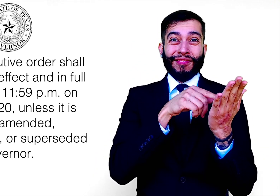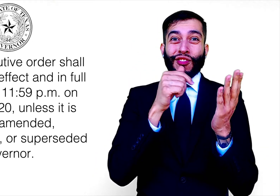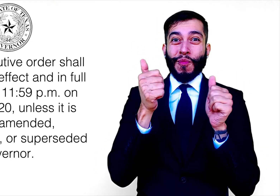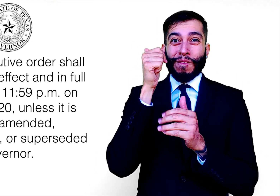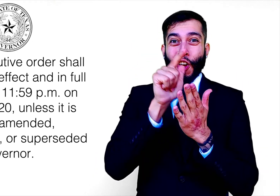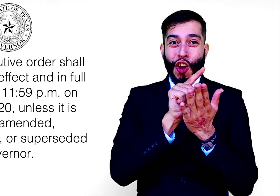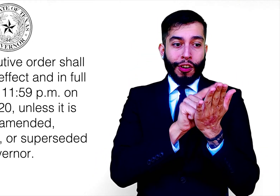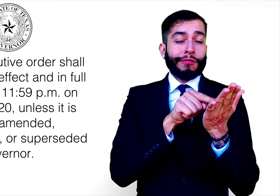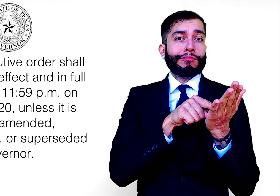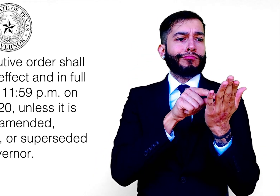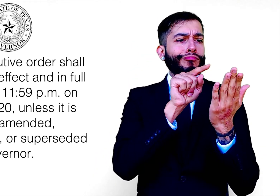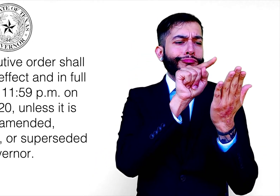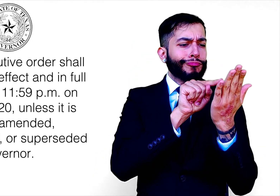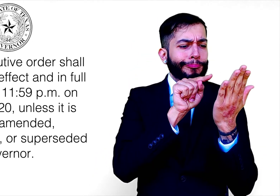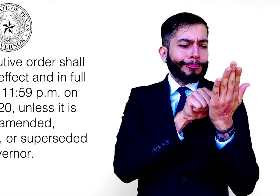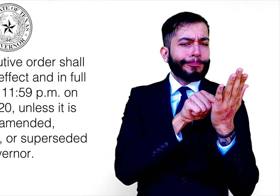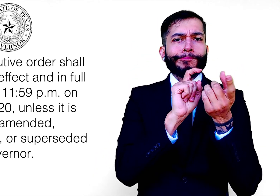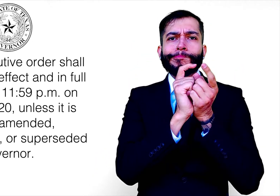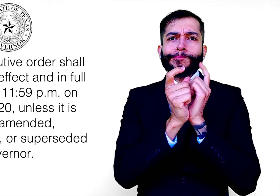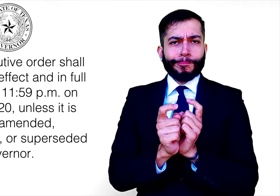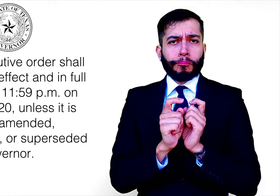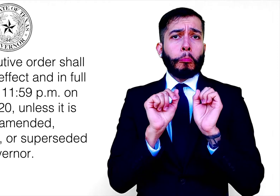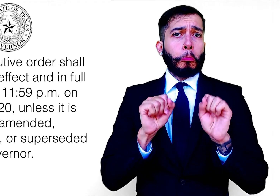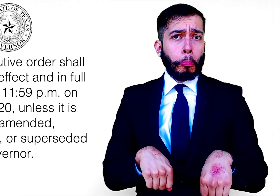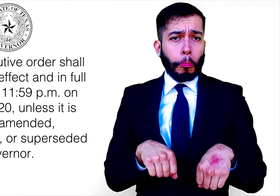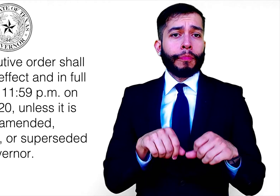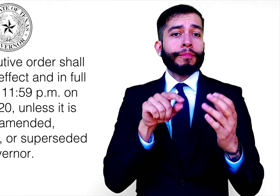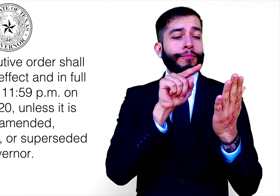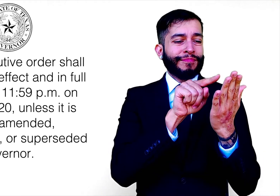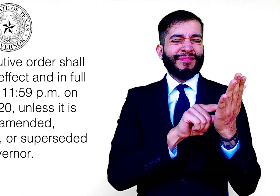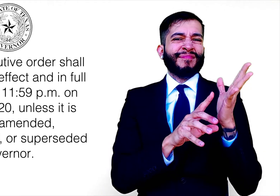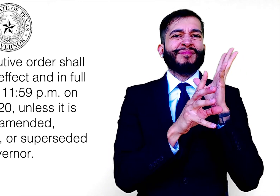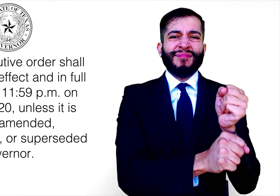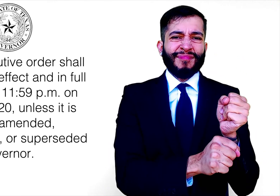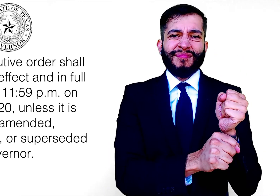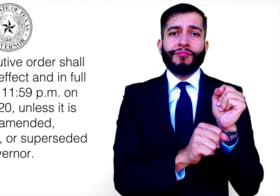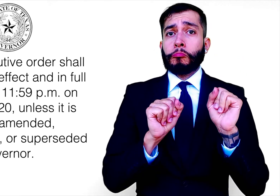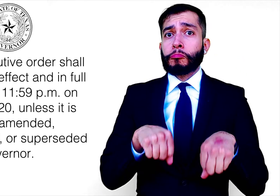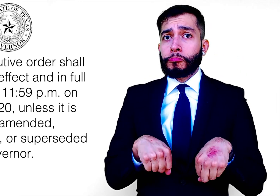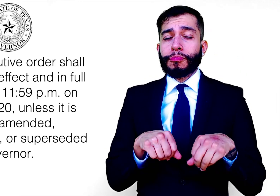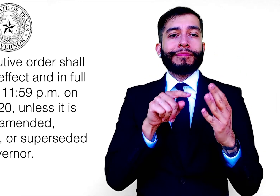modified, amended, rescinded, or superseded by the governor.